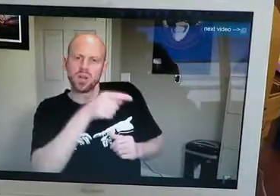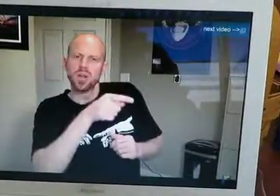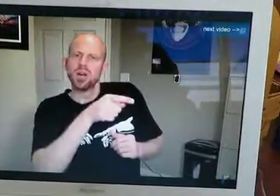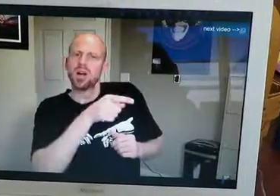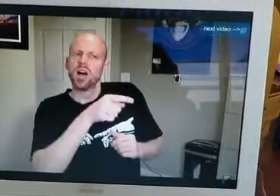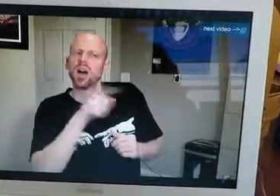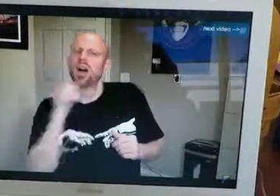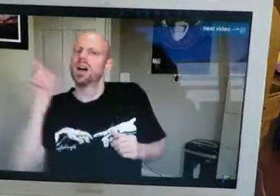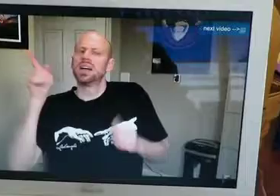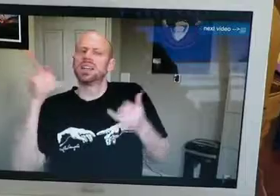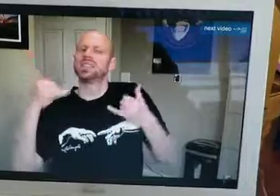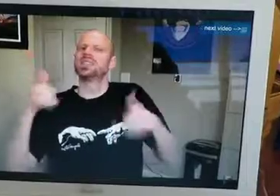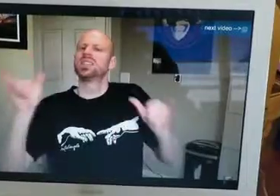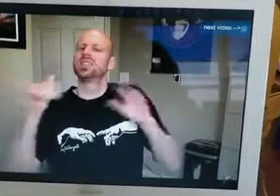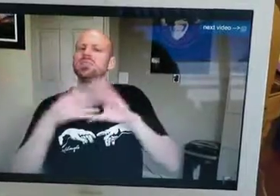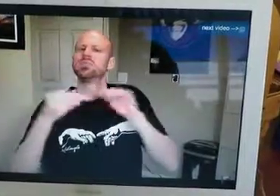the deaf consumer,